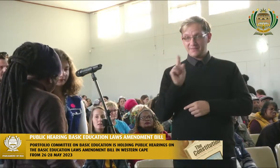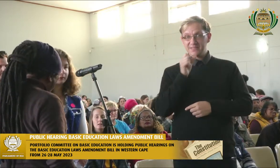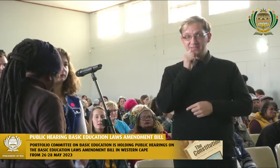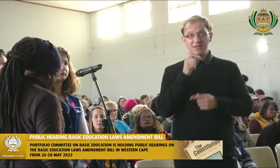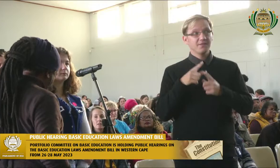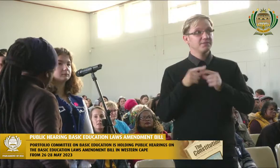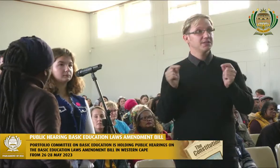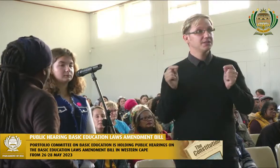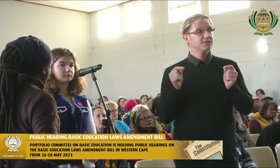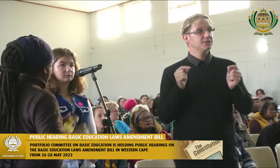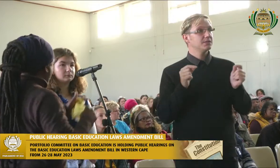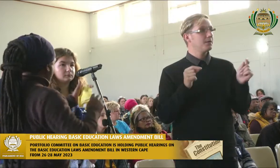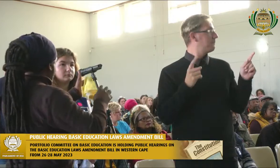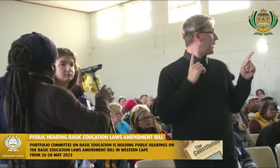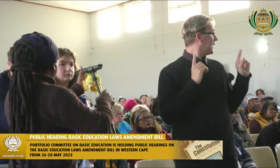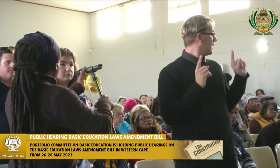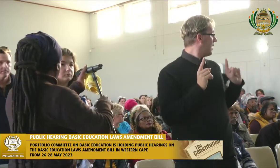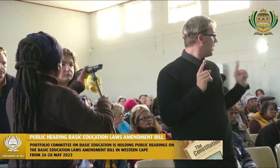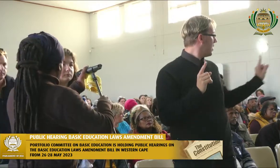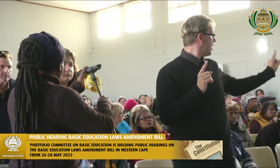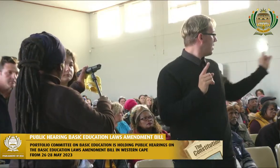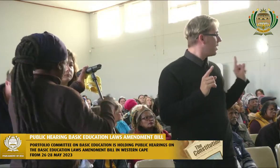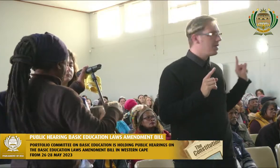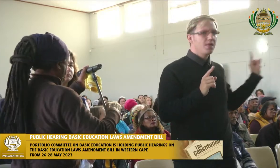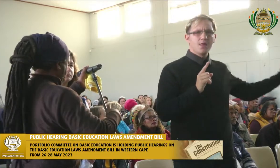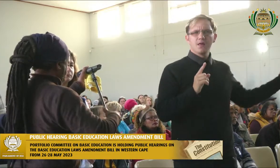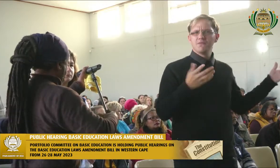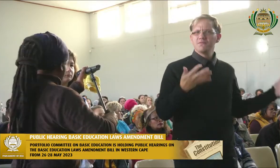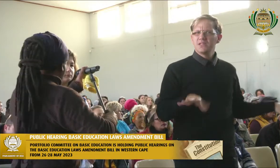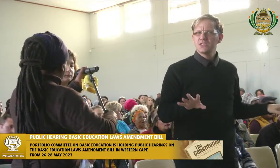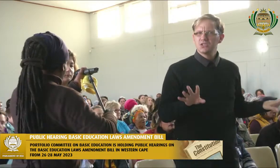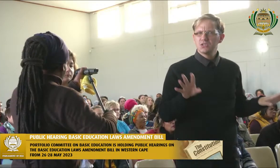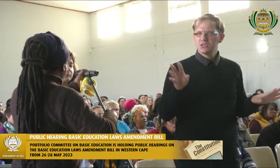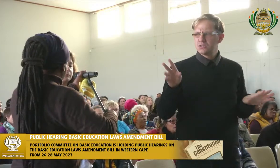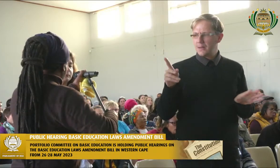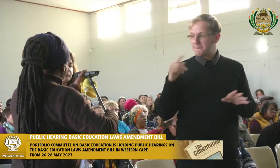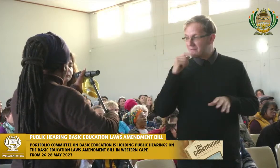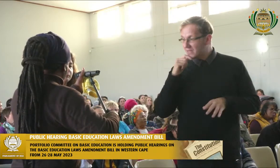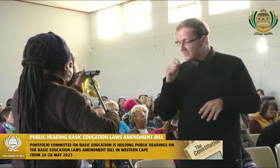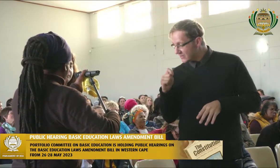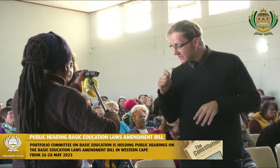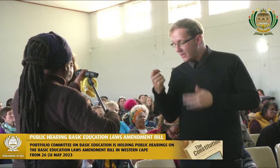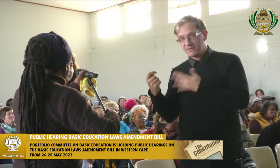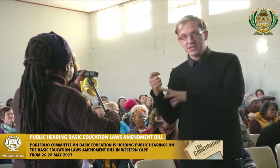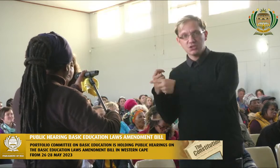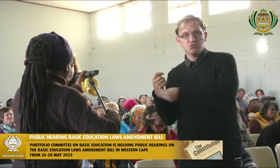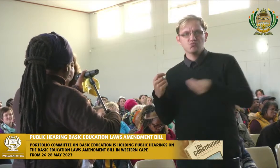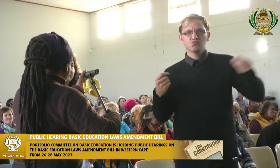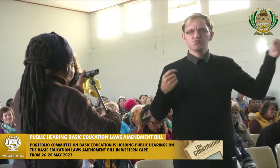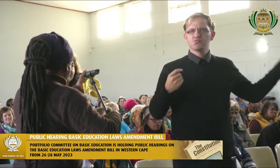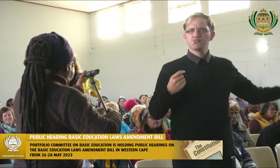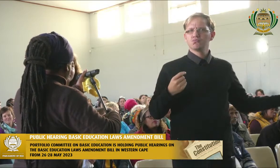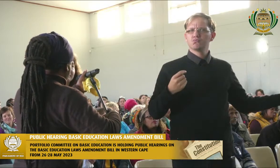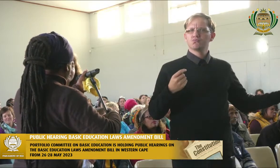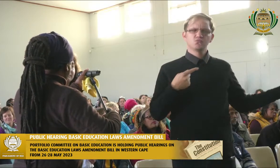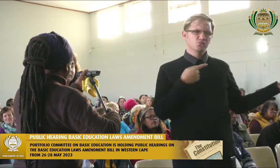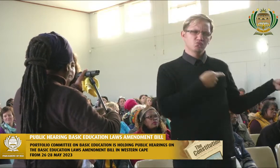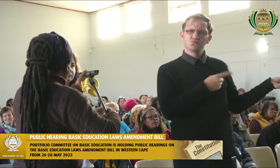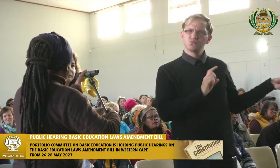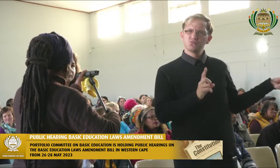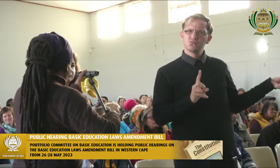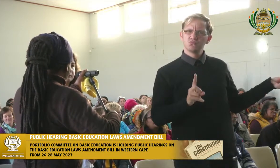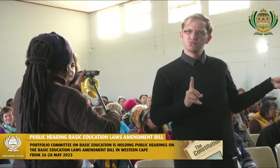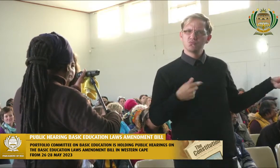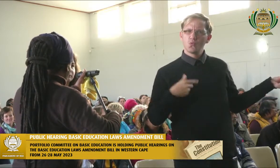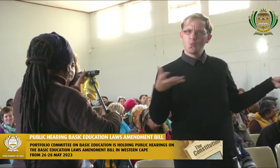I don't know what forms are they bringing to you after they have spoken. When people have spoken, I don't know what